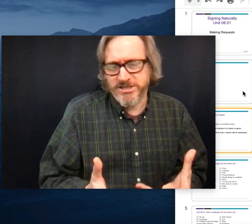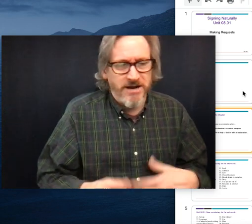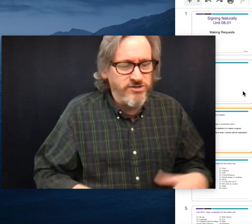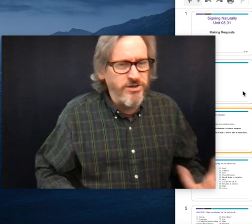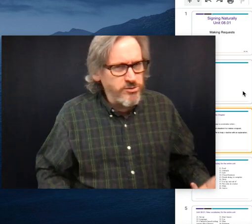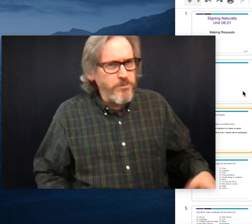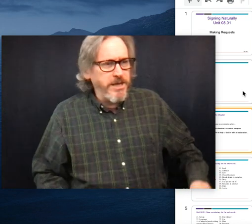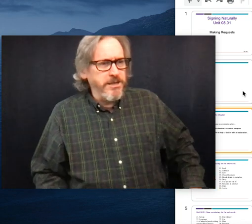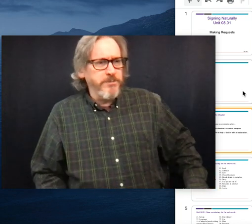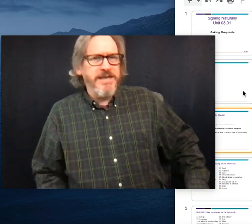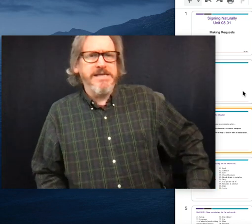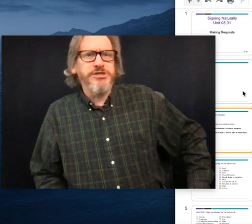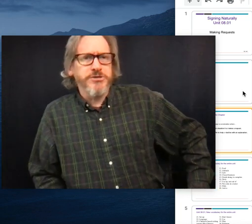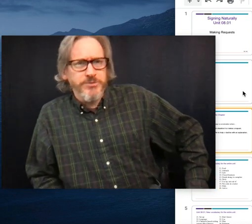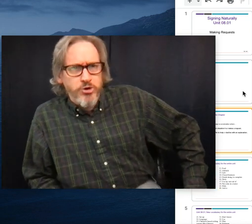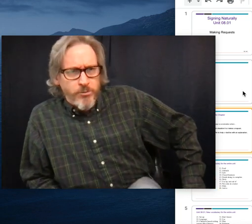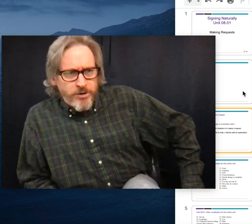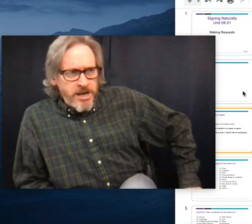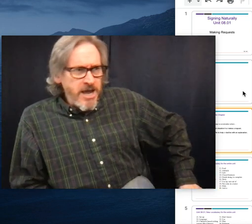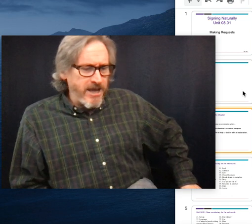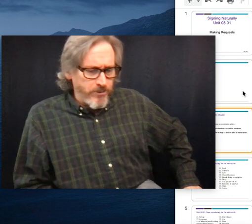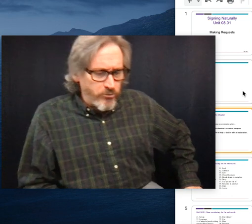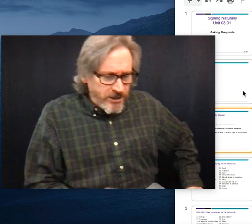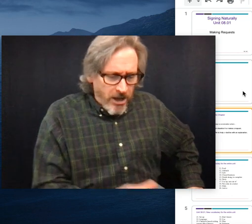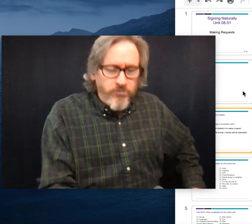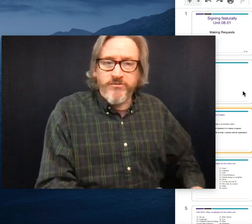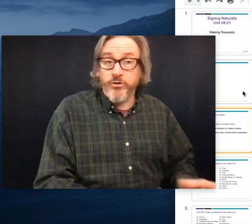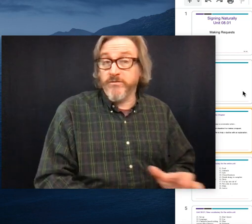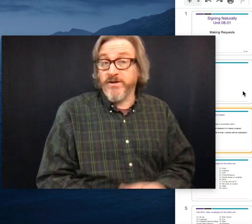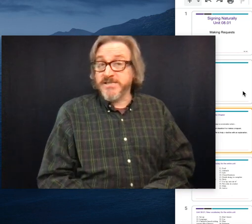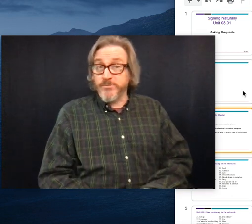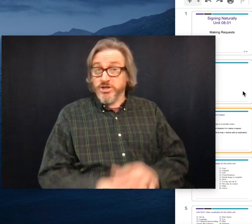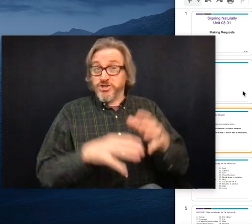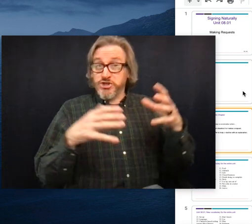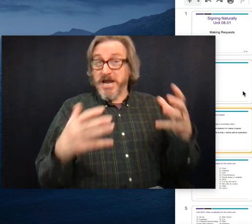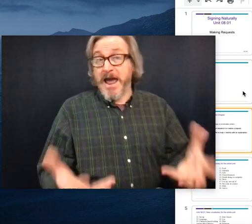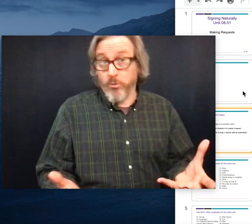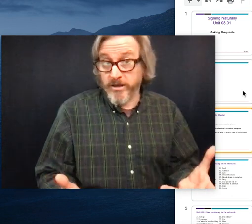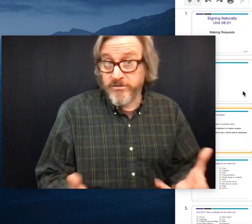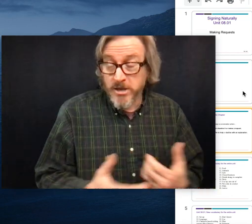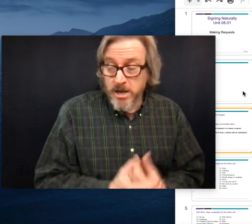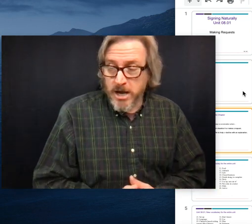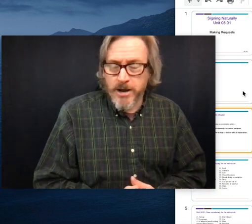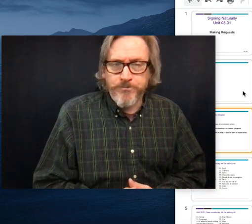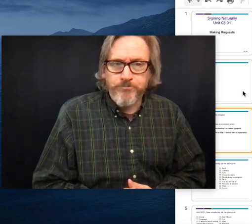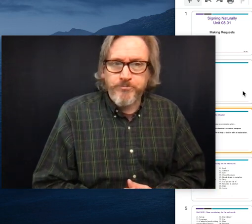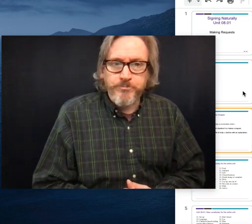situational stuff. So this will be a little bit easier to incorporate. It'll be really helpful if you can find someone to chat with.